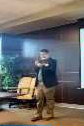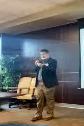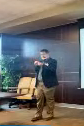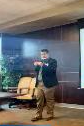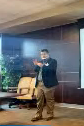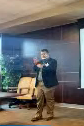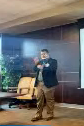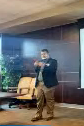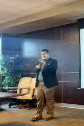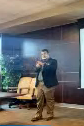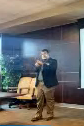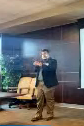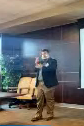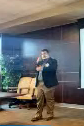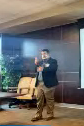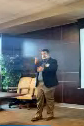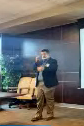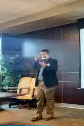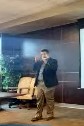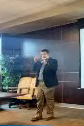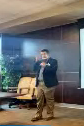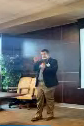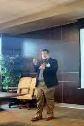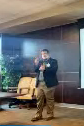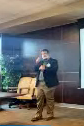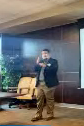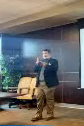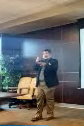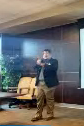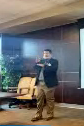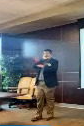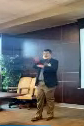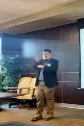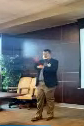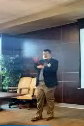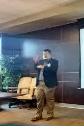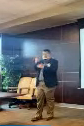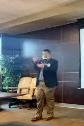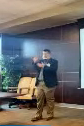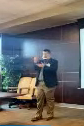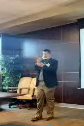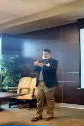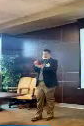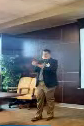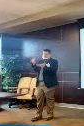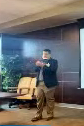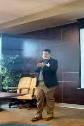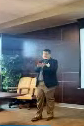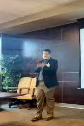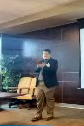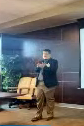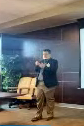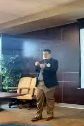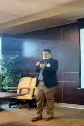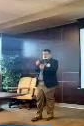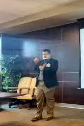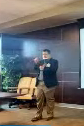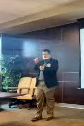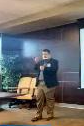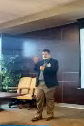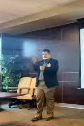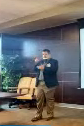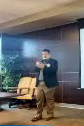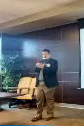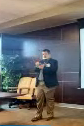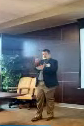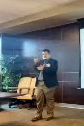cases that we're seeing, we expect that we will go back up over 400 in the coming weeks here. We're treating 104 patients in our intensive